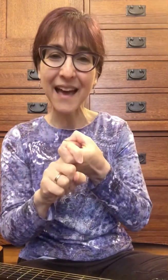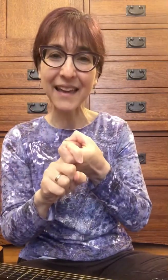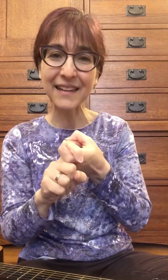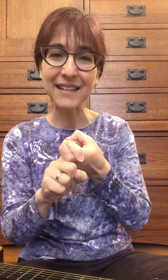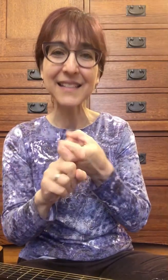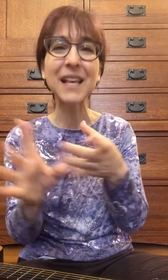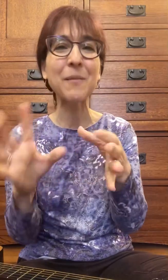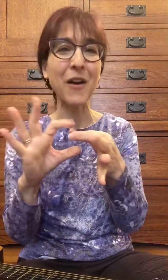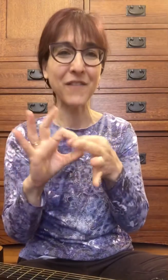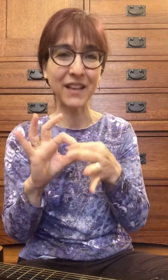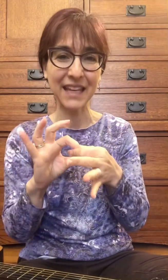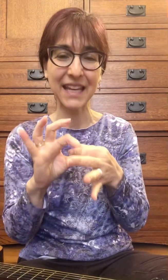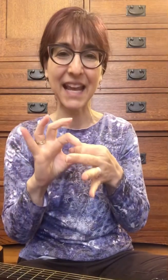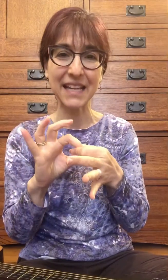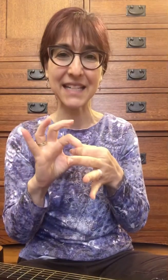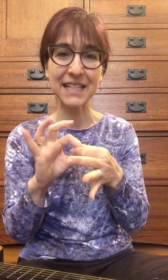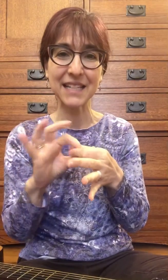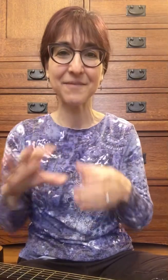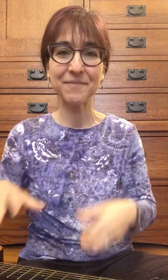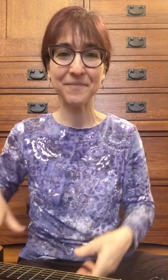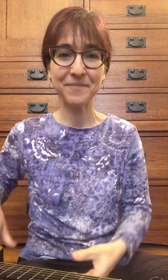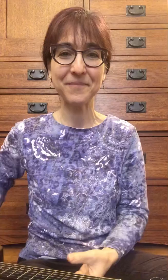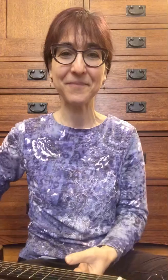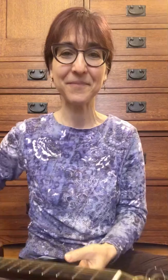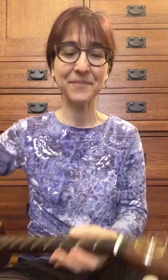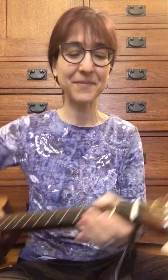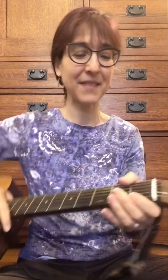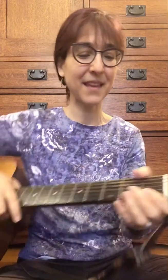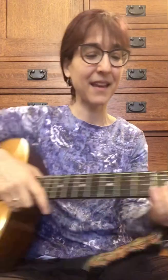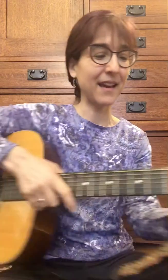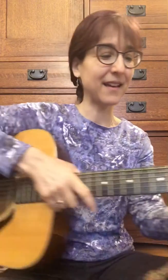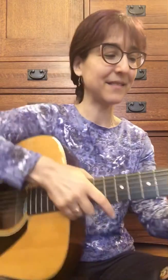online, somehow feeling connected. Yeah.